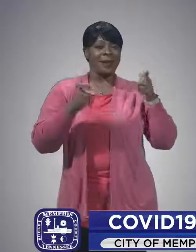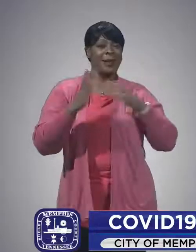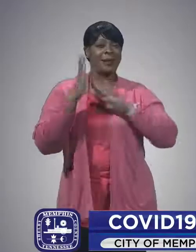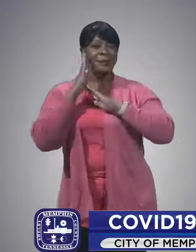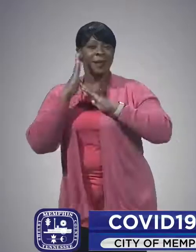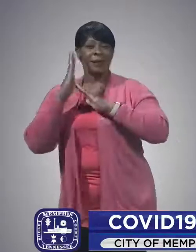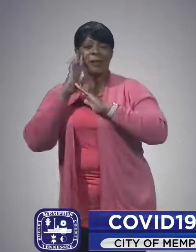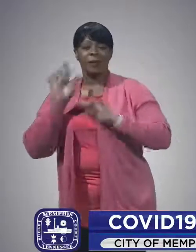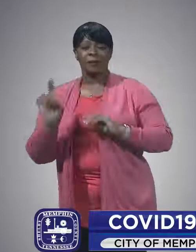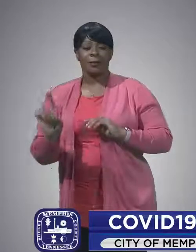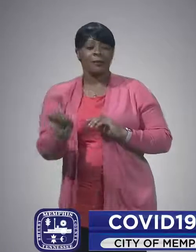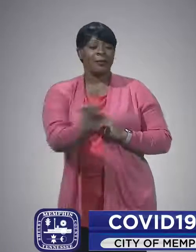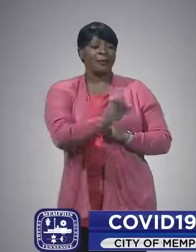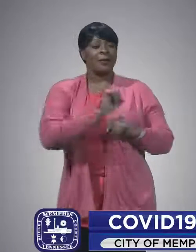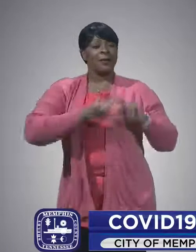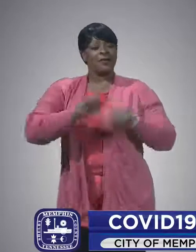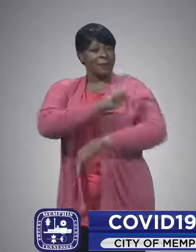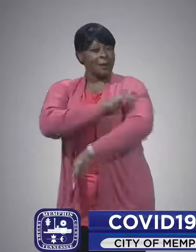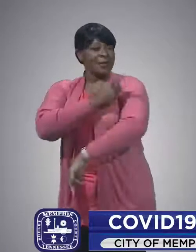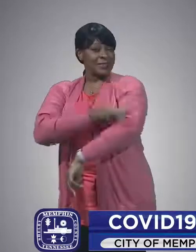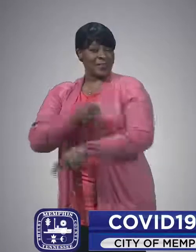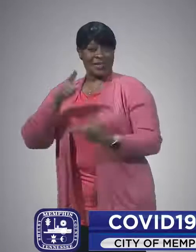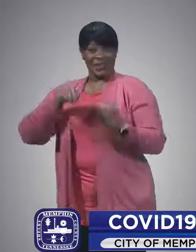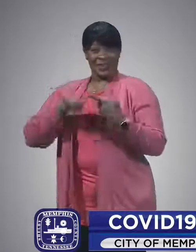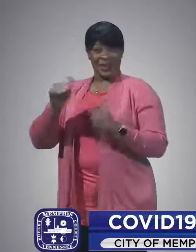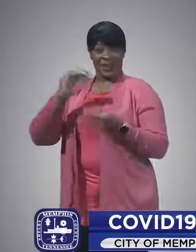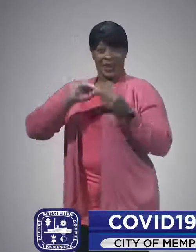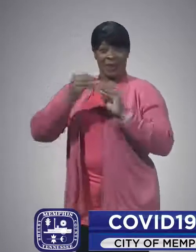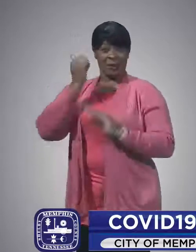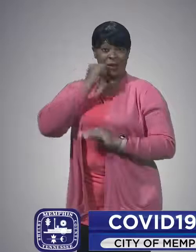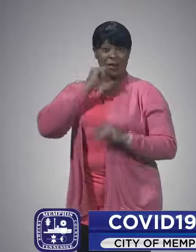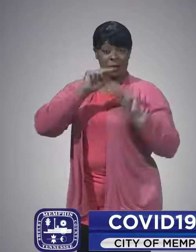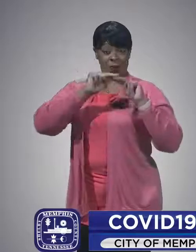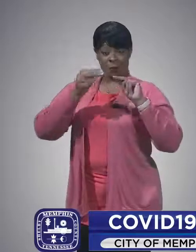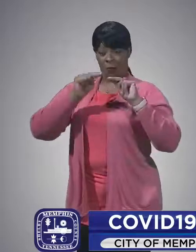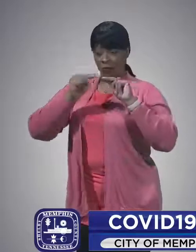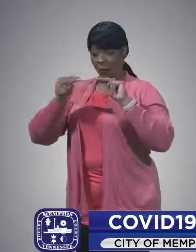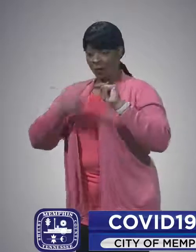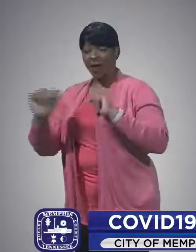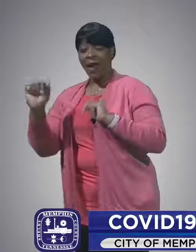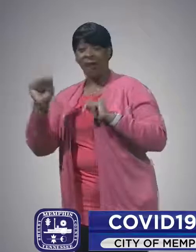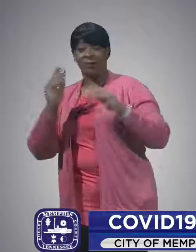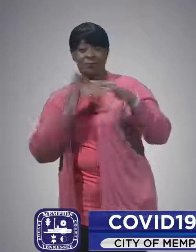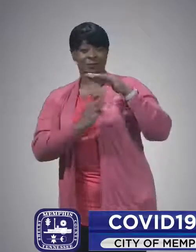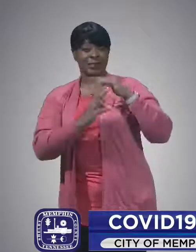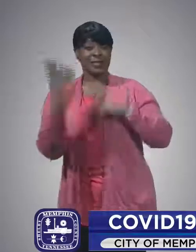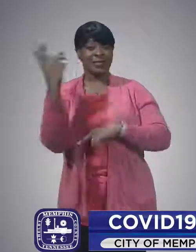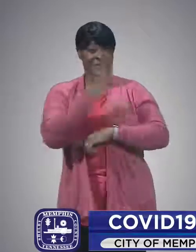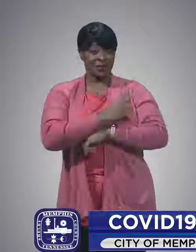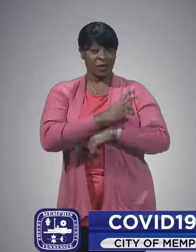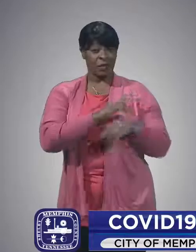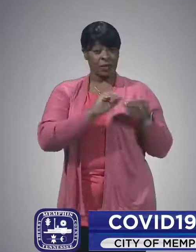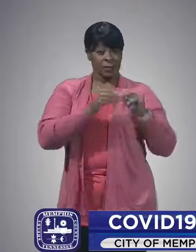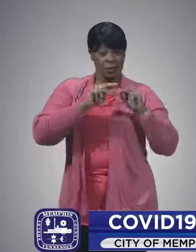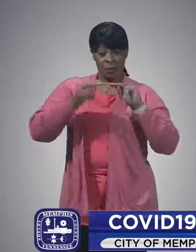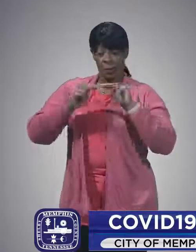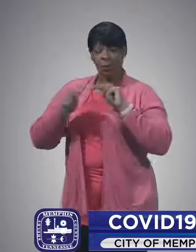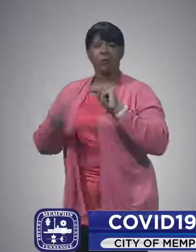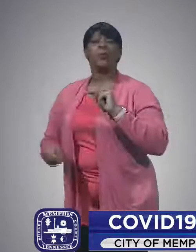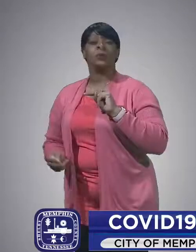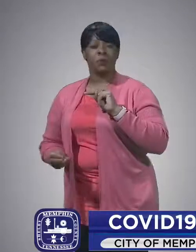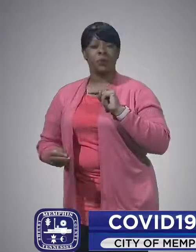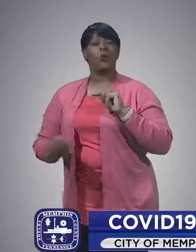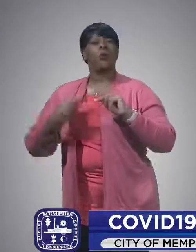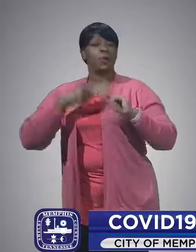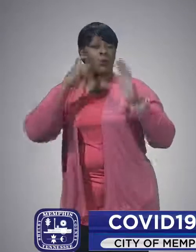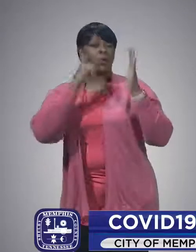and patient by patient. And so until that daily case rate starts coming down, that average 7-day daily case rate starts coming down, we